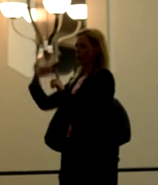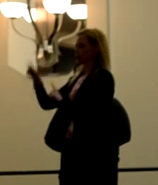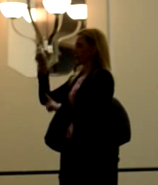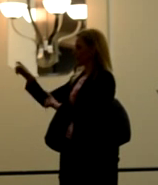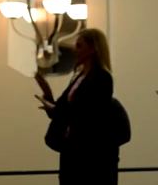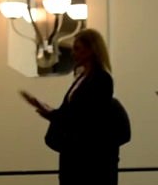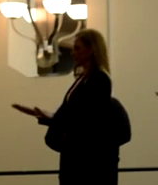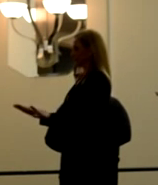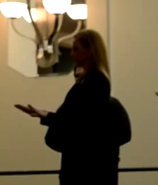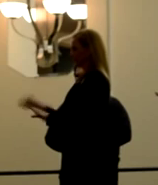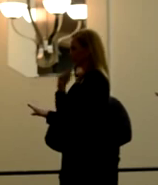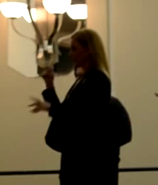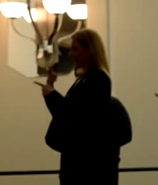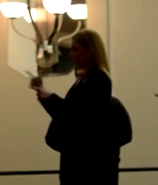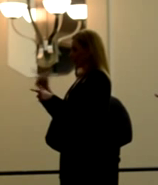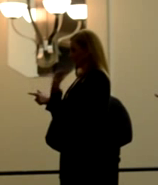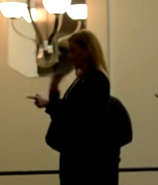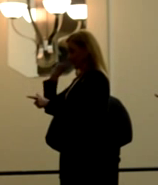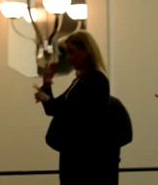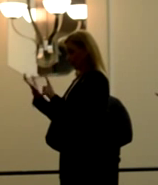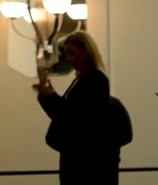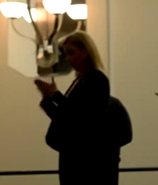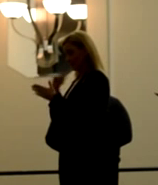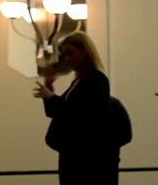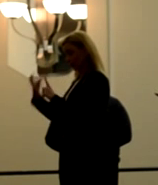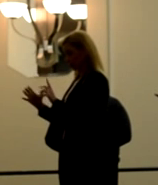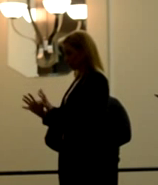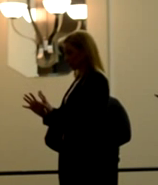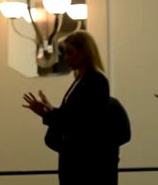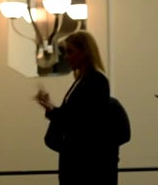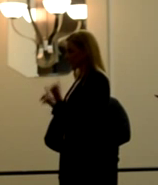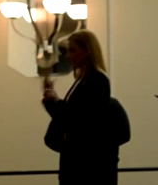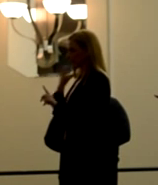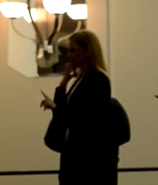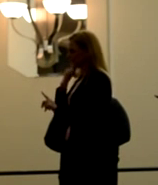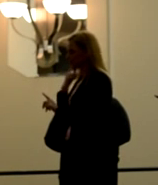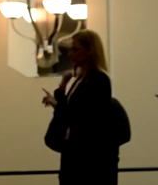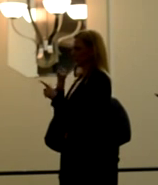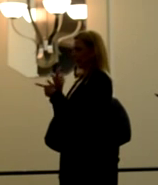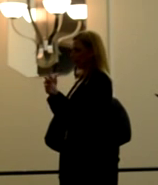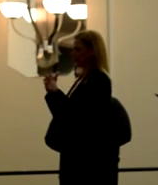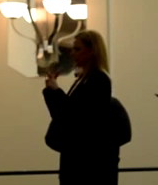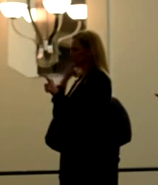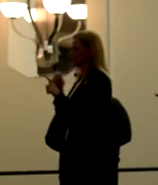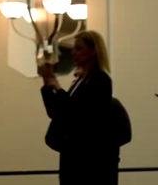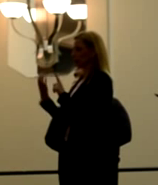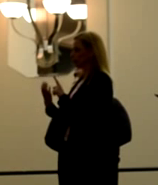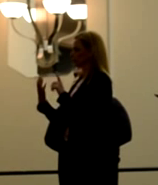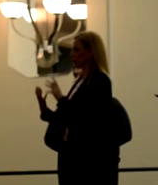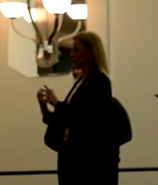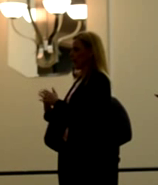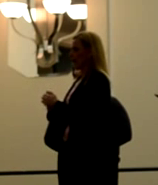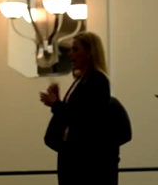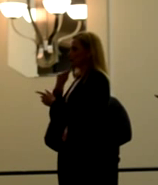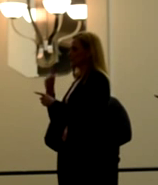have to learn about deaf culture. And the language is part of deaf culture. And it's a very